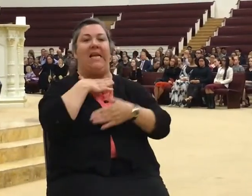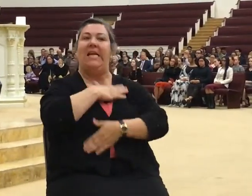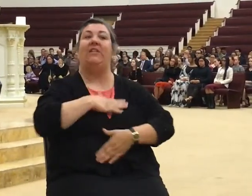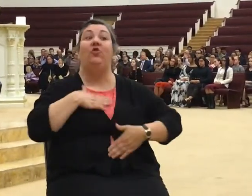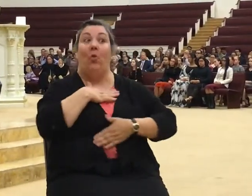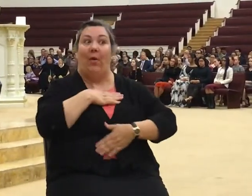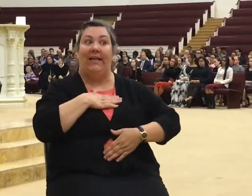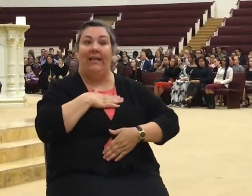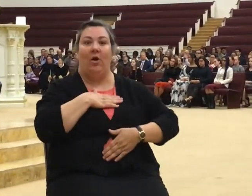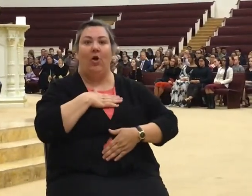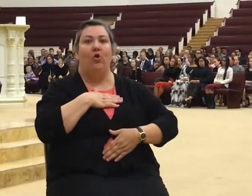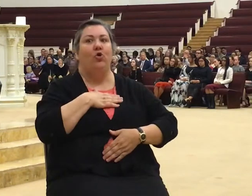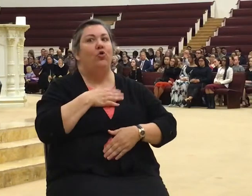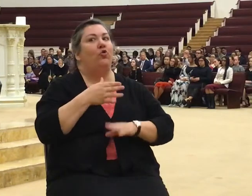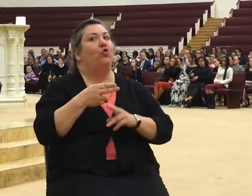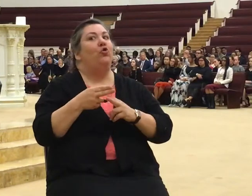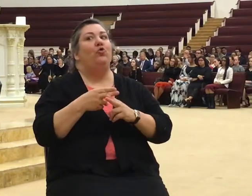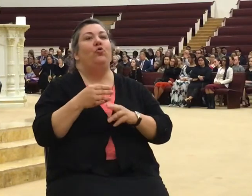soon.